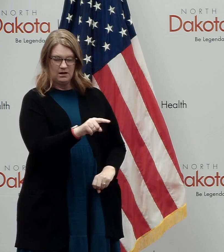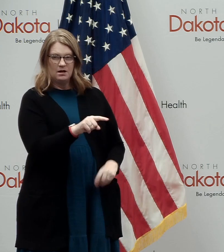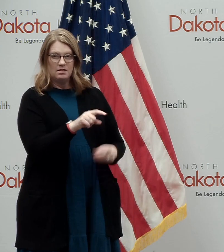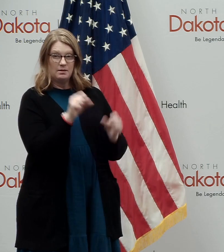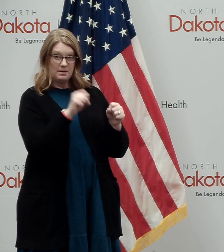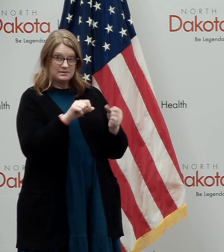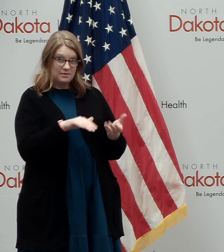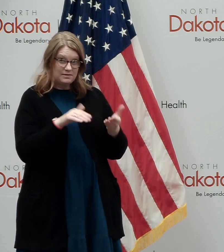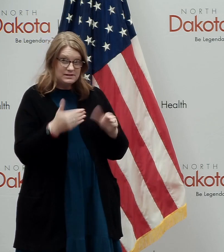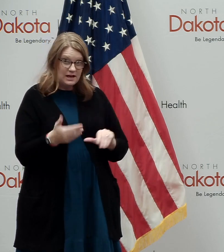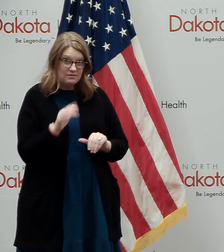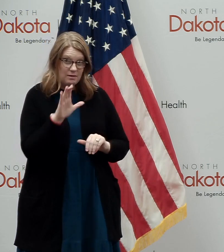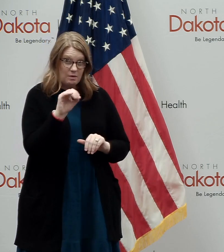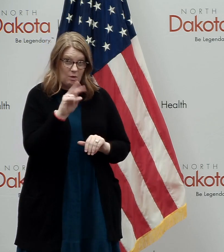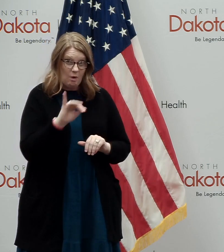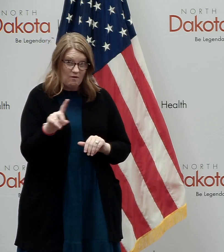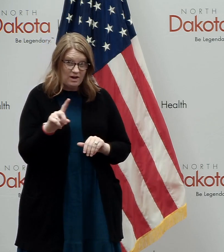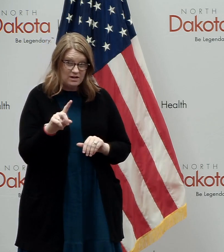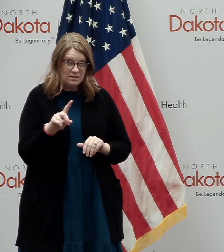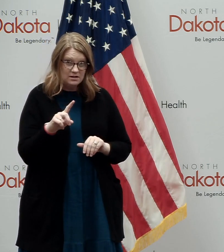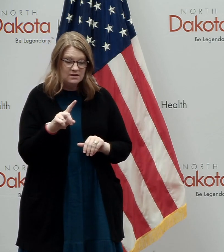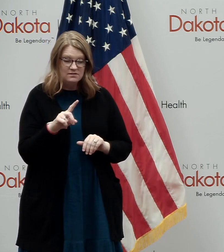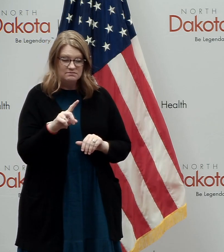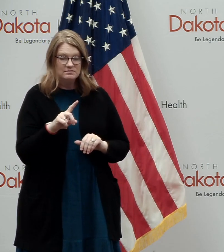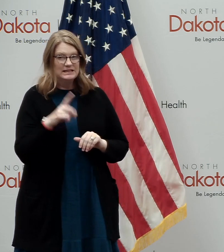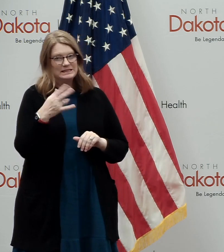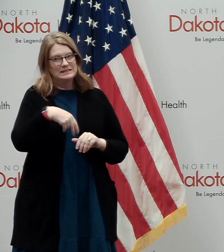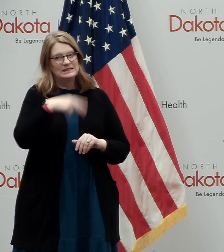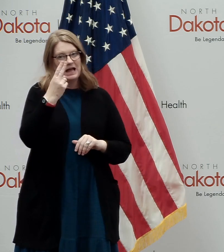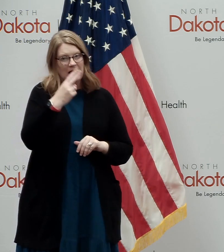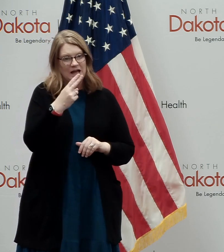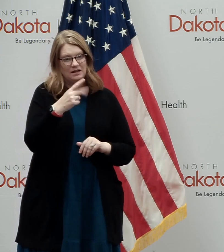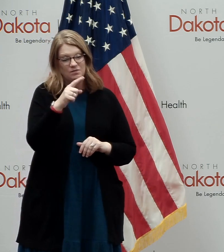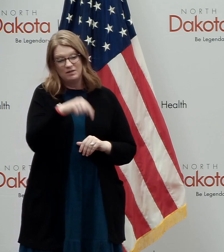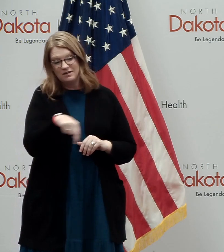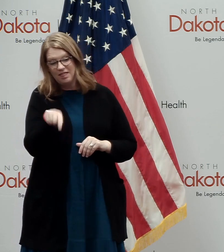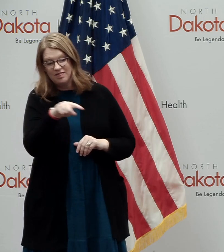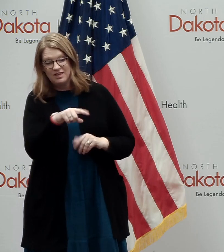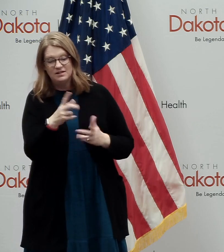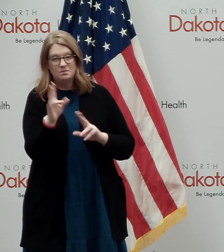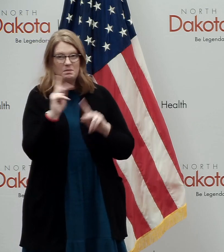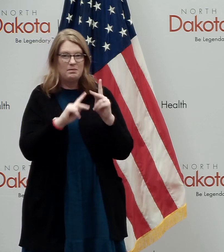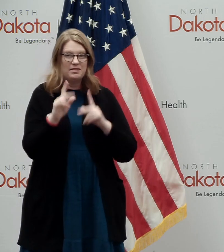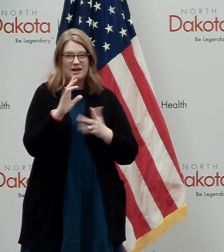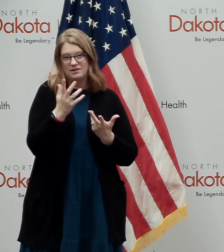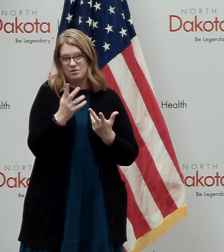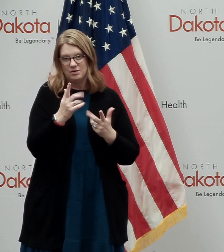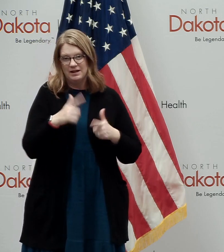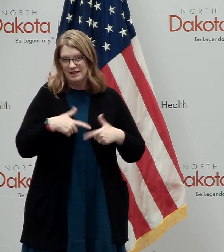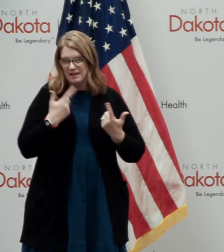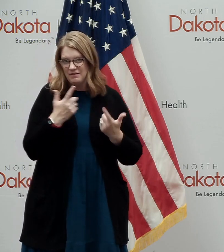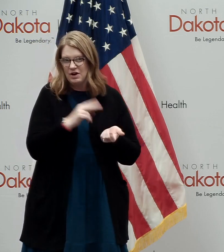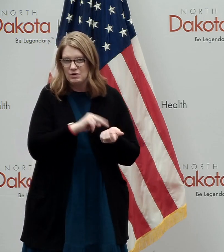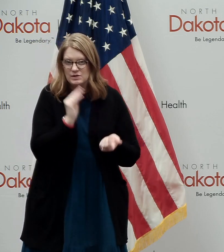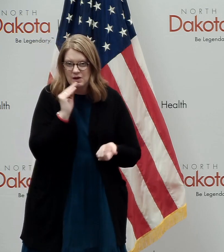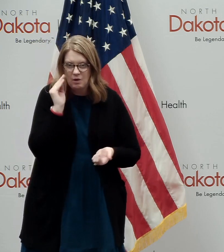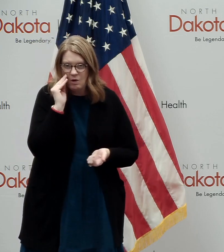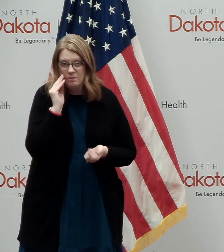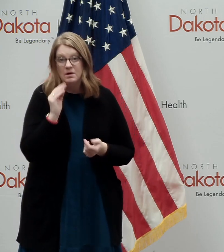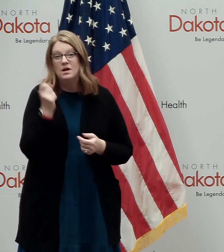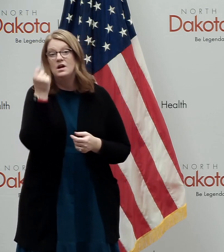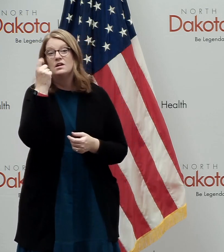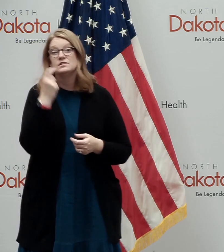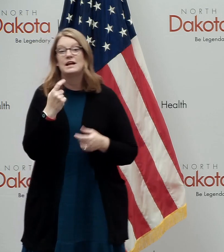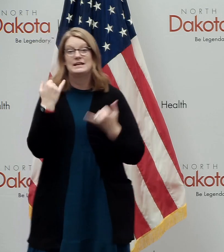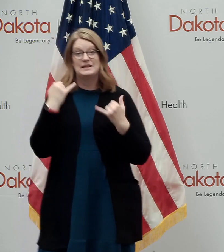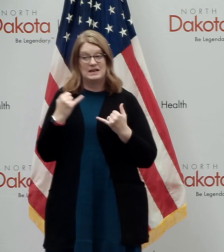death from COVID is much higher among those that are vulnerable. When test batches come in now from long-term care, they're going to be moved to the head